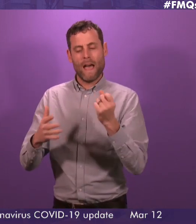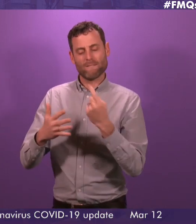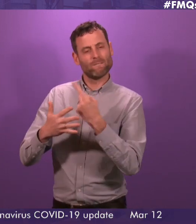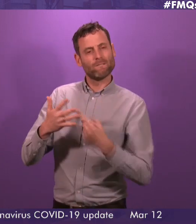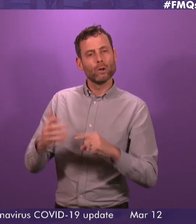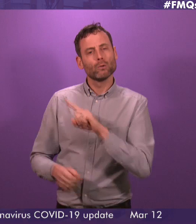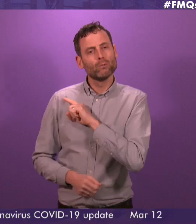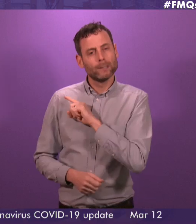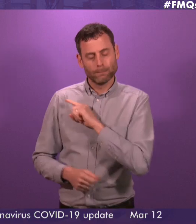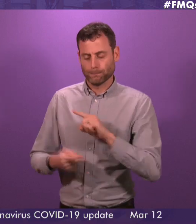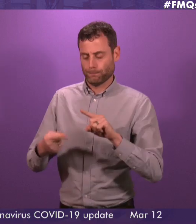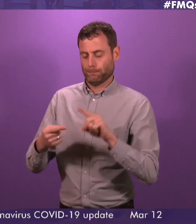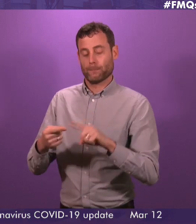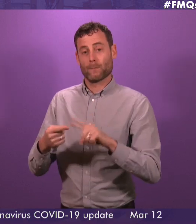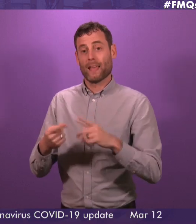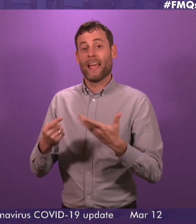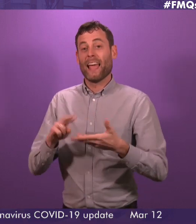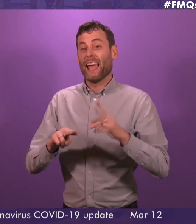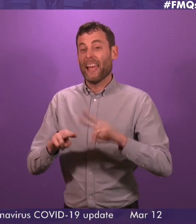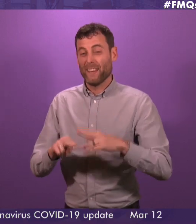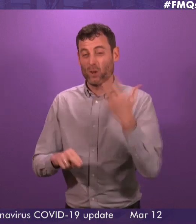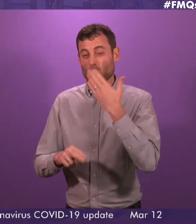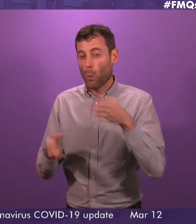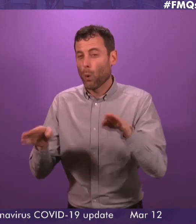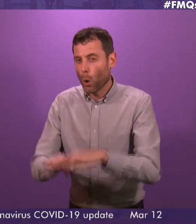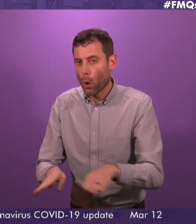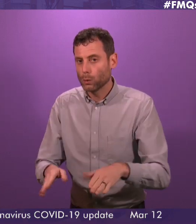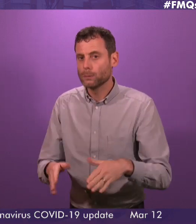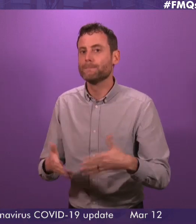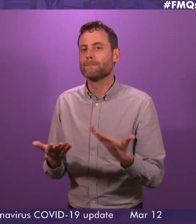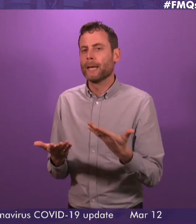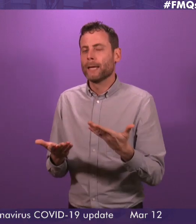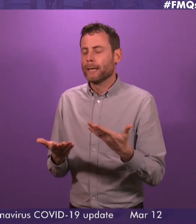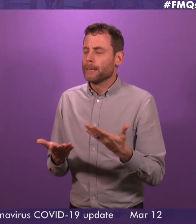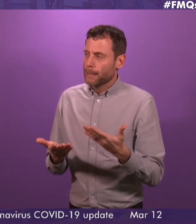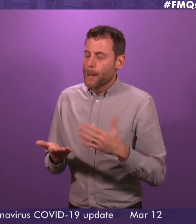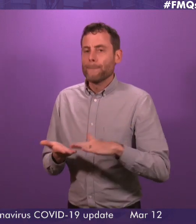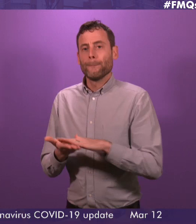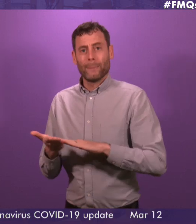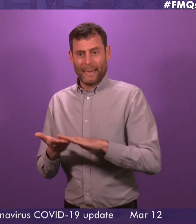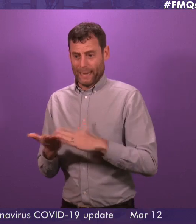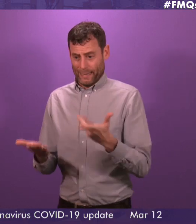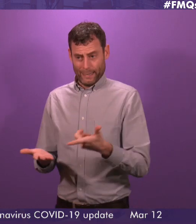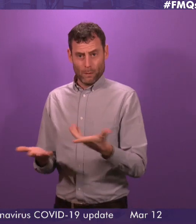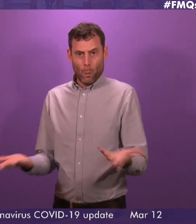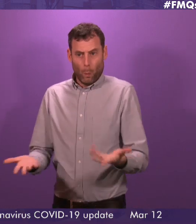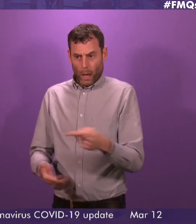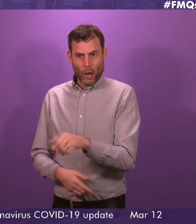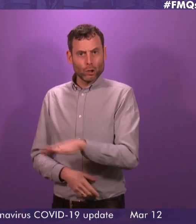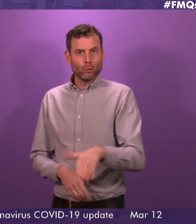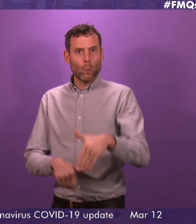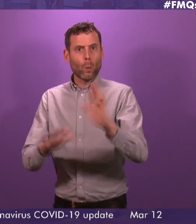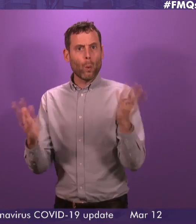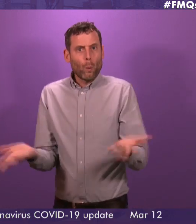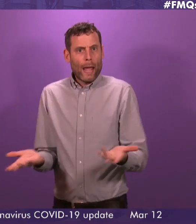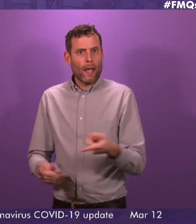the fact of the matter that if we close schools, then pupils would have to be somewhere, and